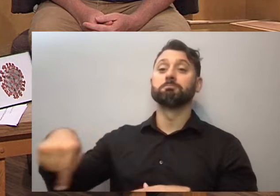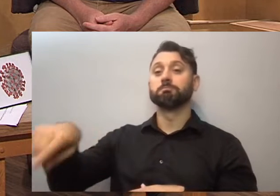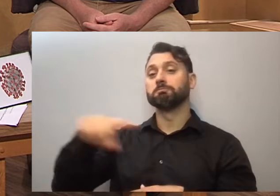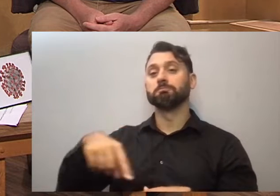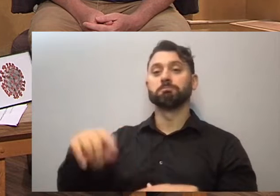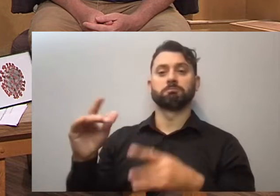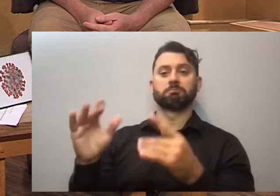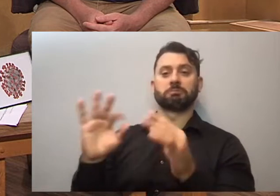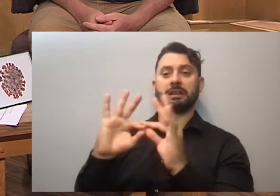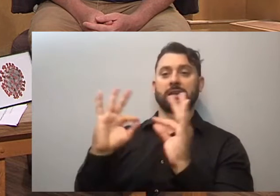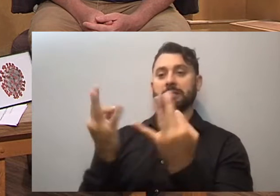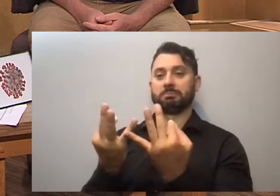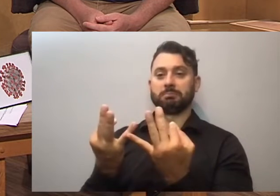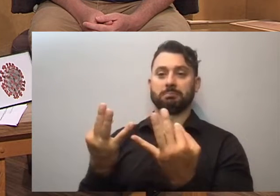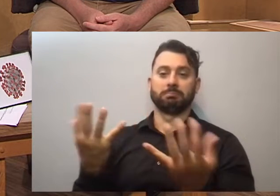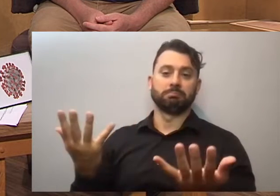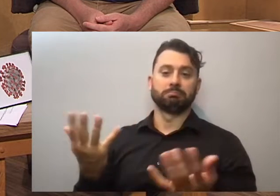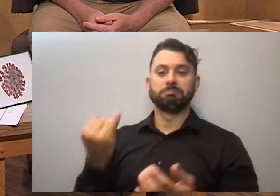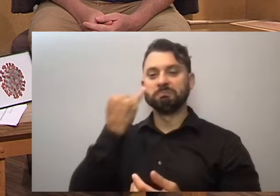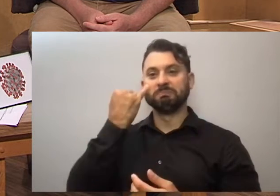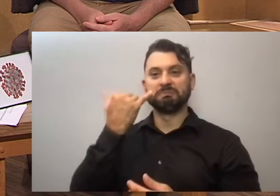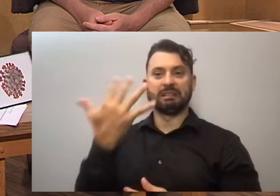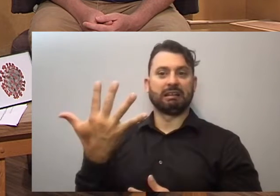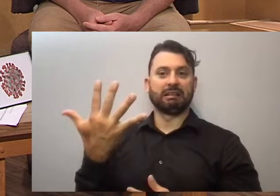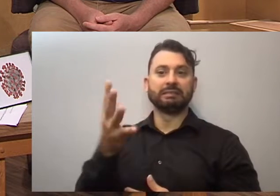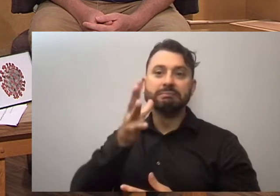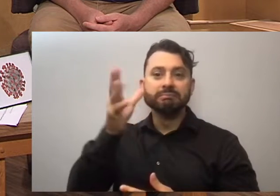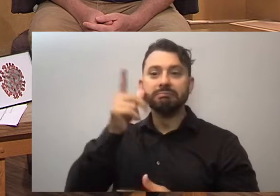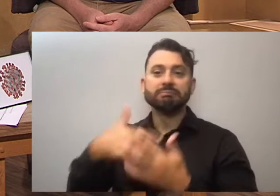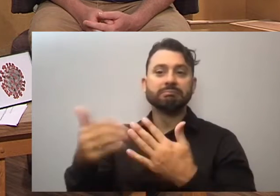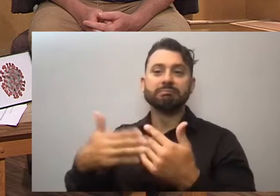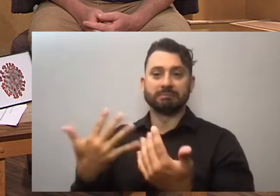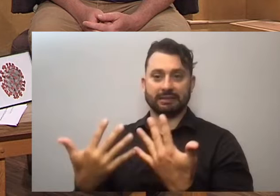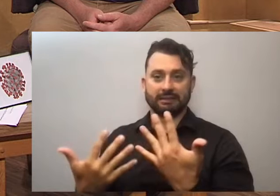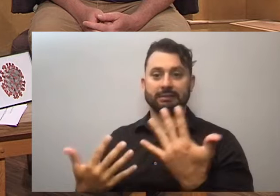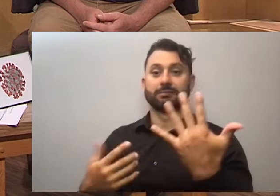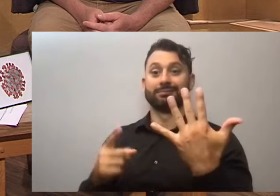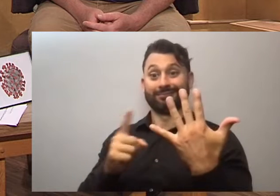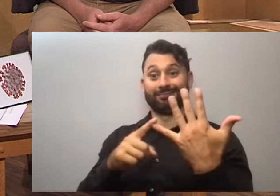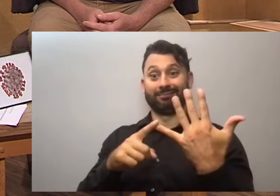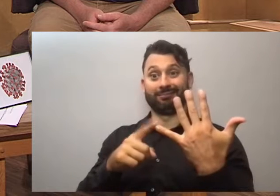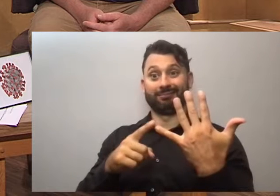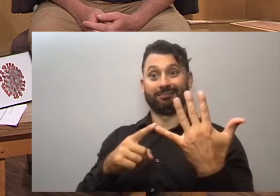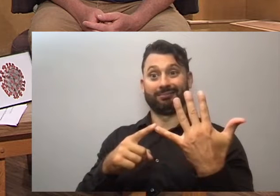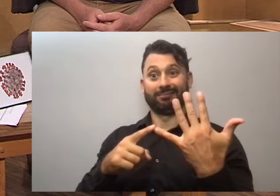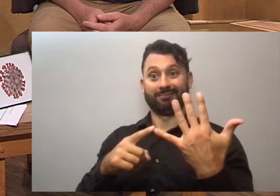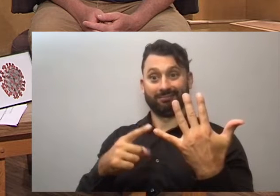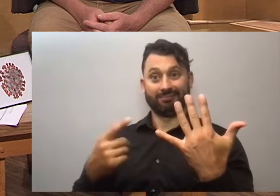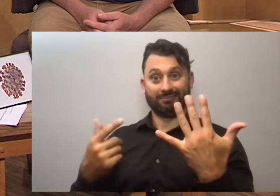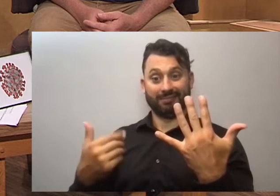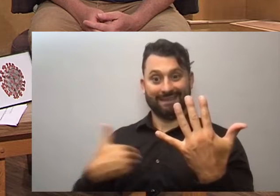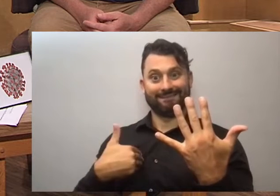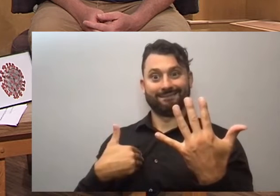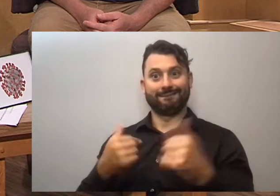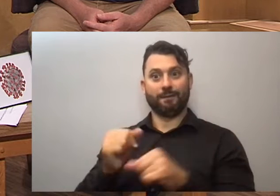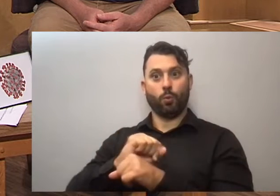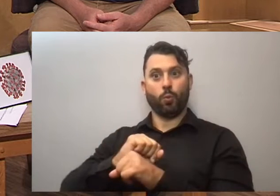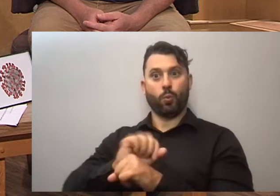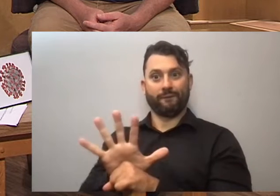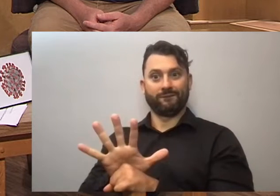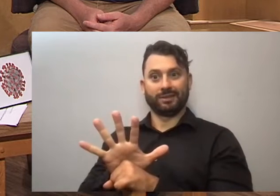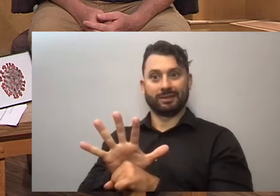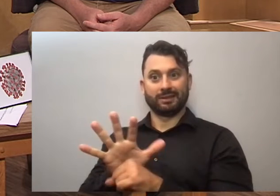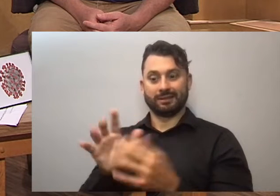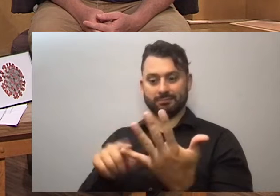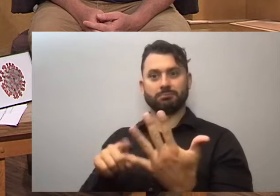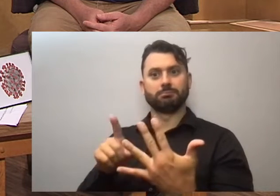In looking at a family, say you have a family of five and one individual in the family has